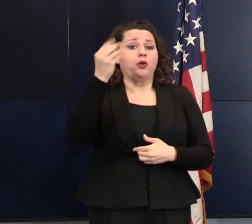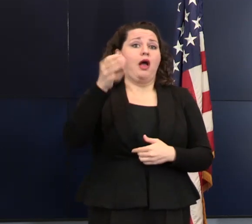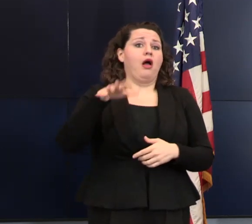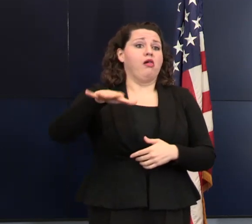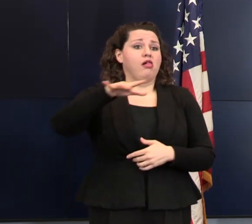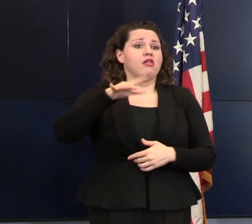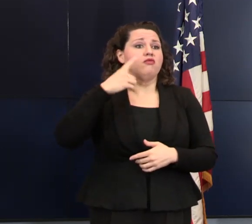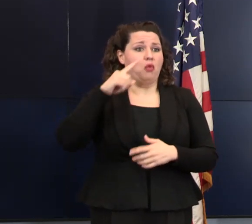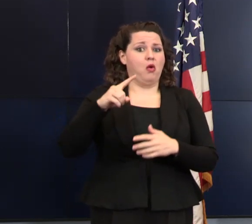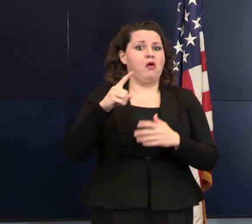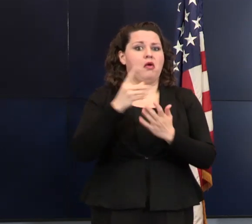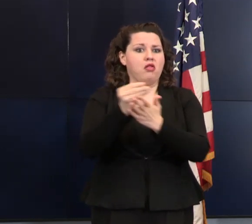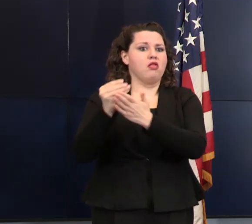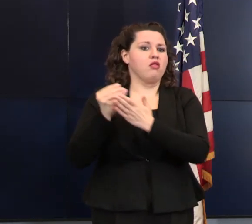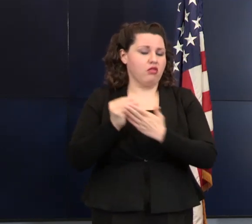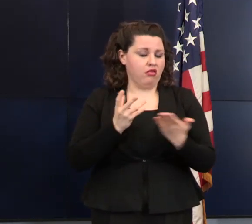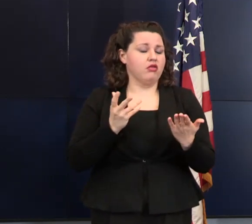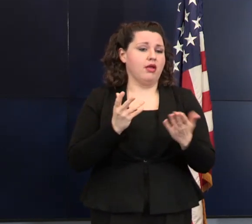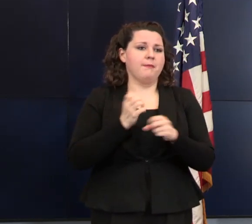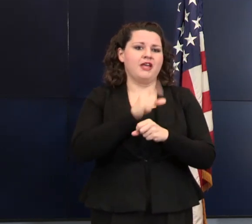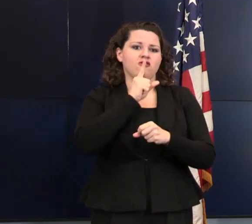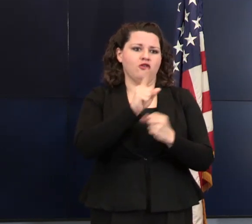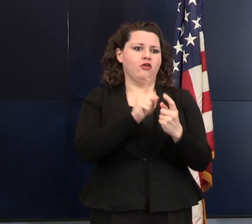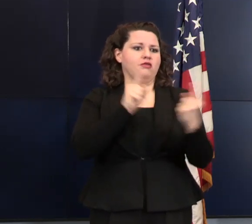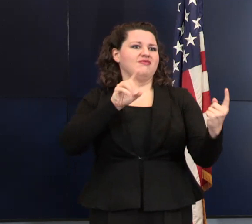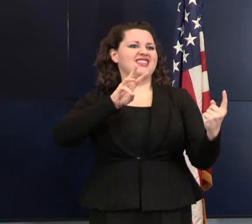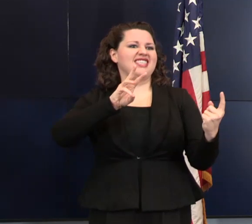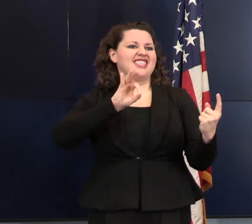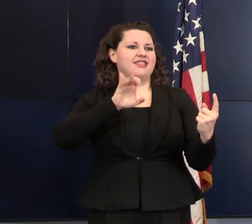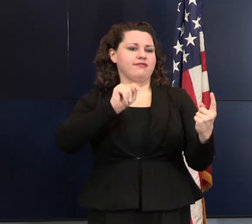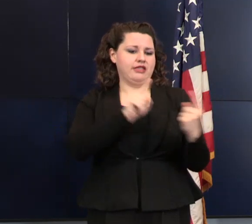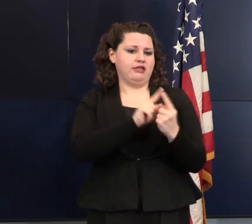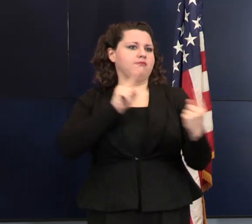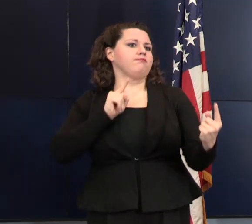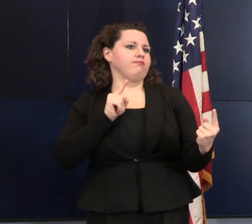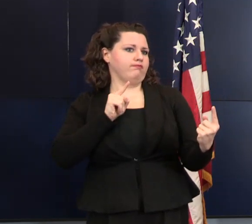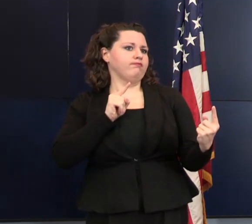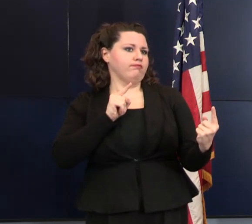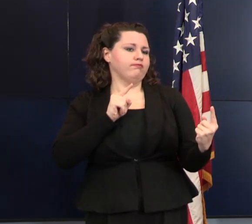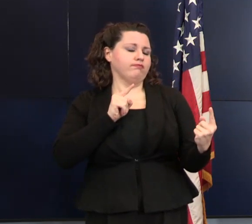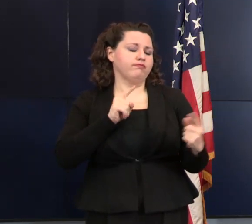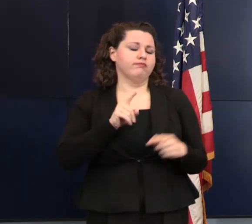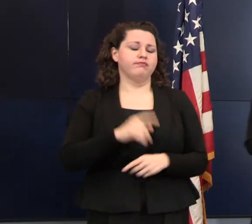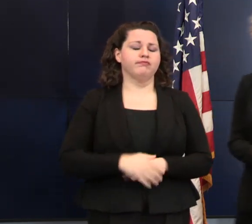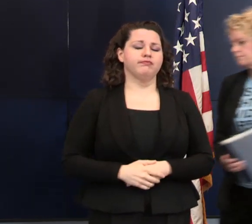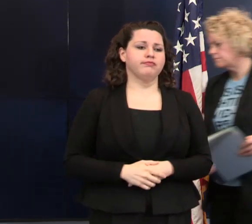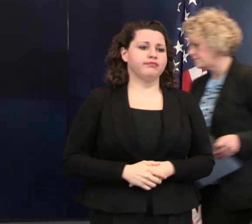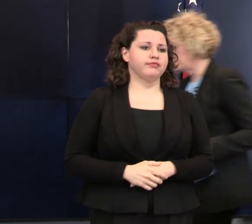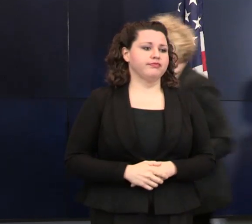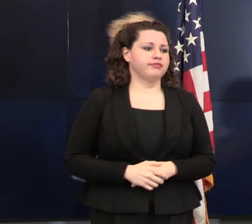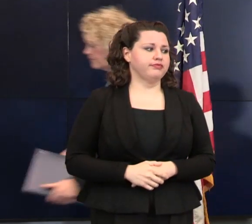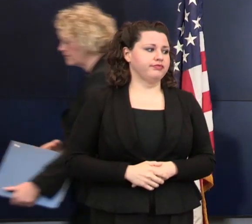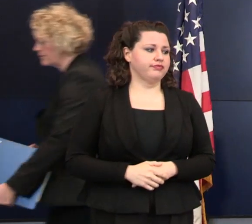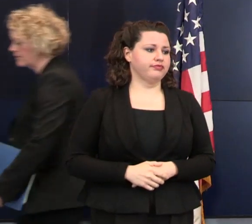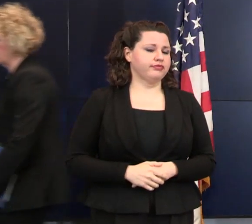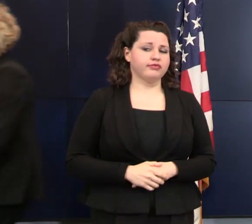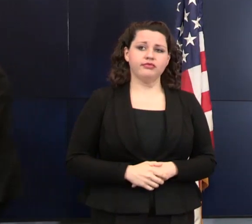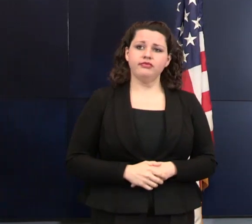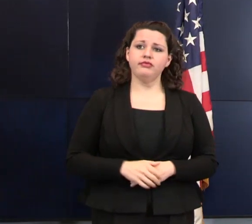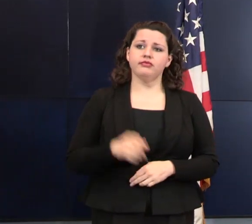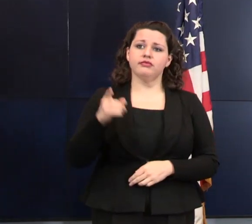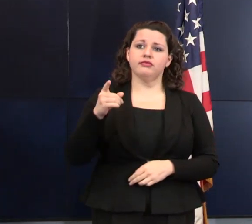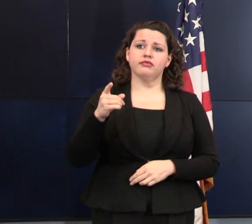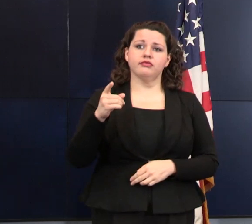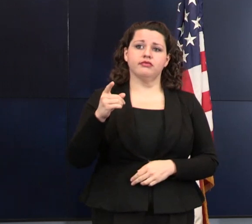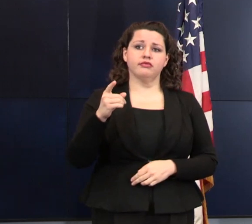essential errands, to make sure that you maintain at least 6 feet of social distancing from others. Thank you.